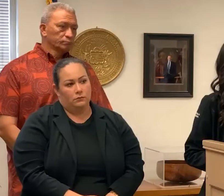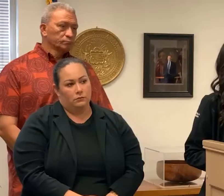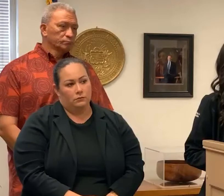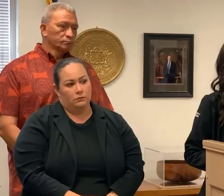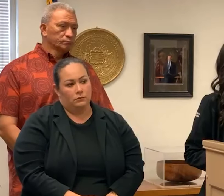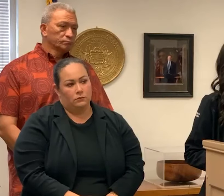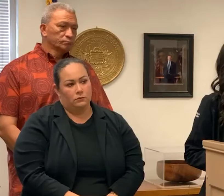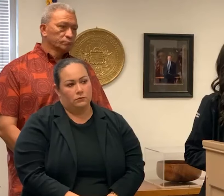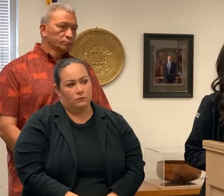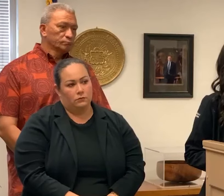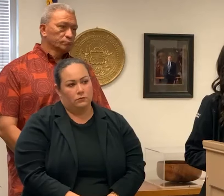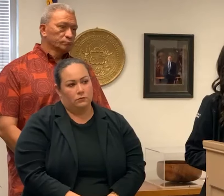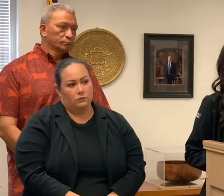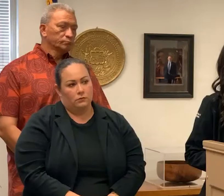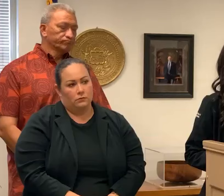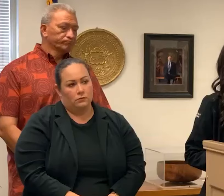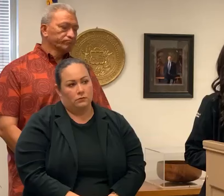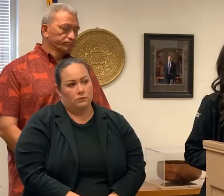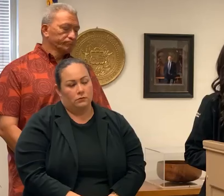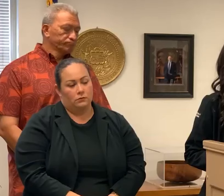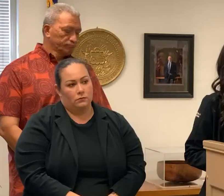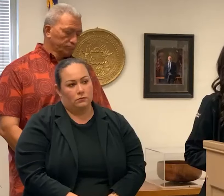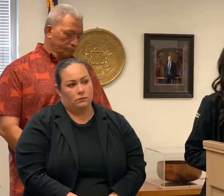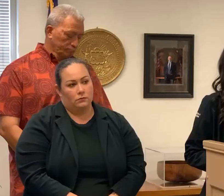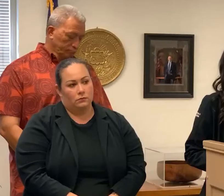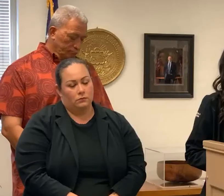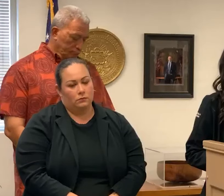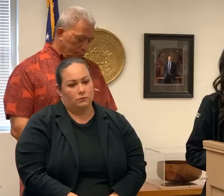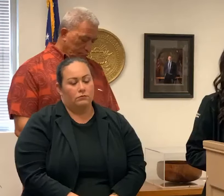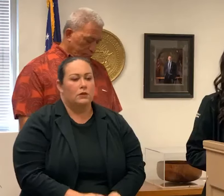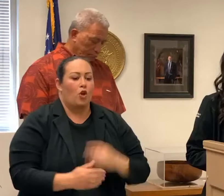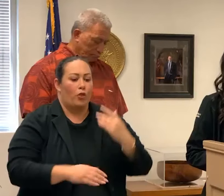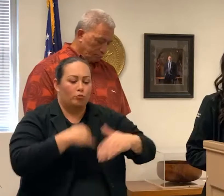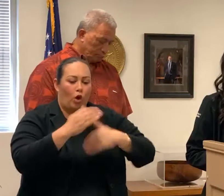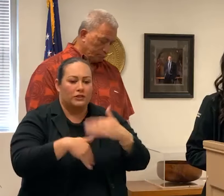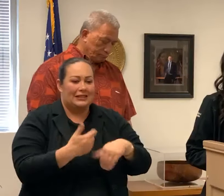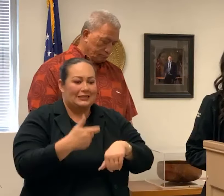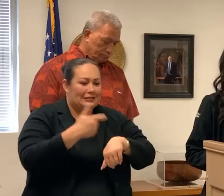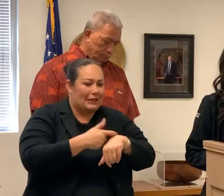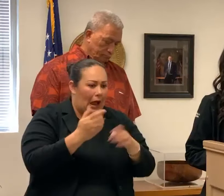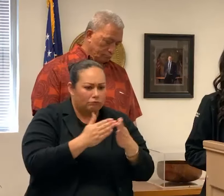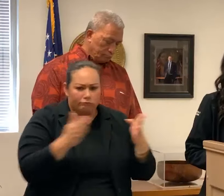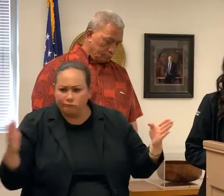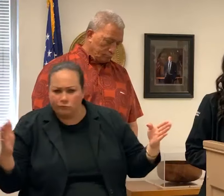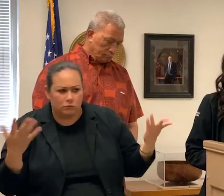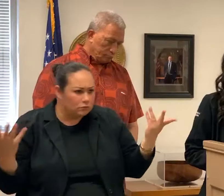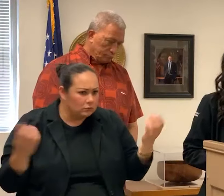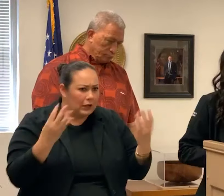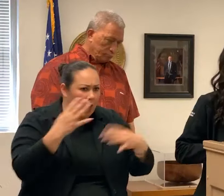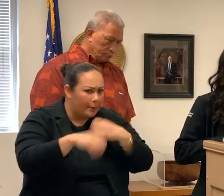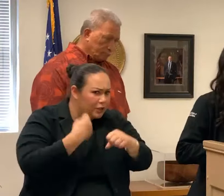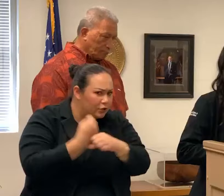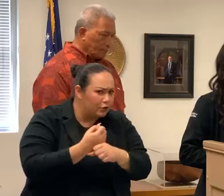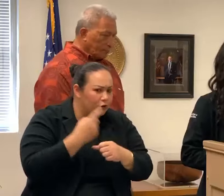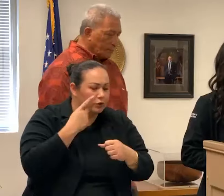will the material be stored until that is built? So it's the process and the timeline to build a landfill